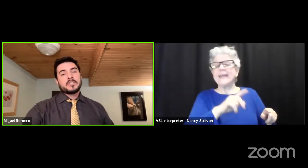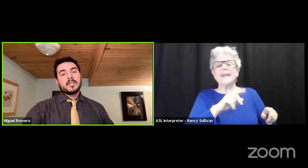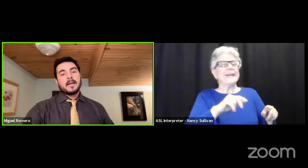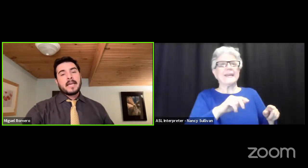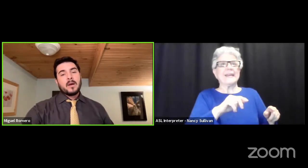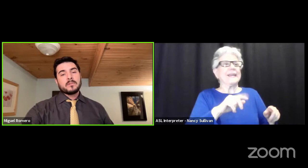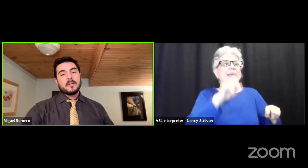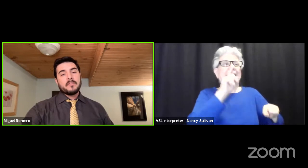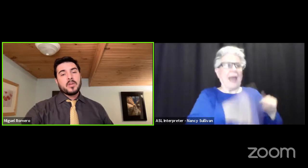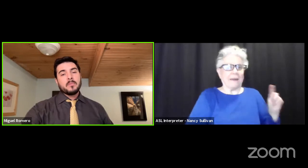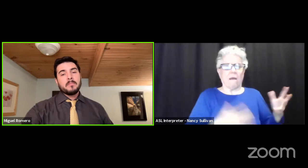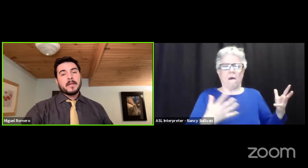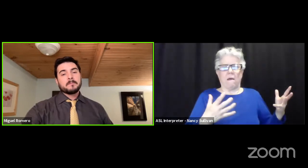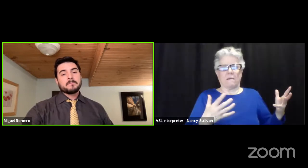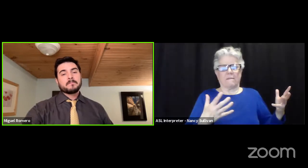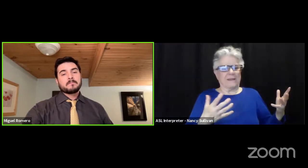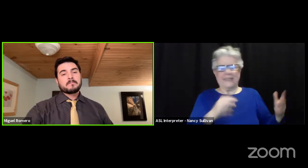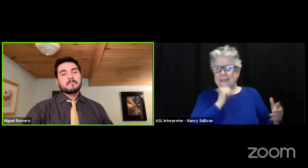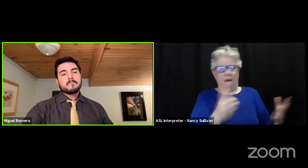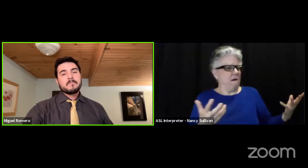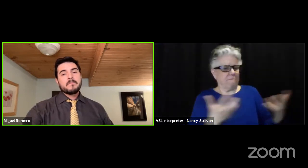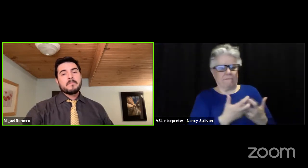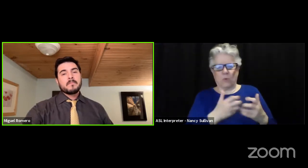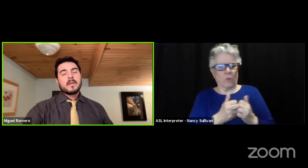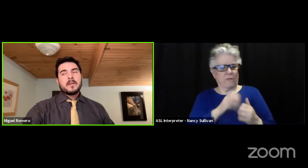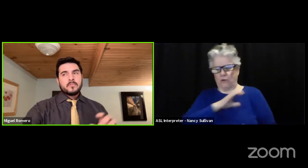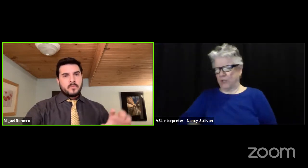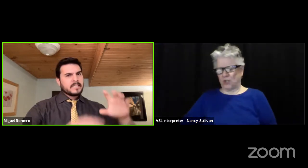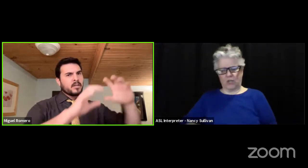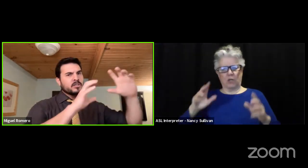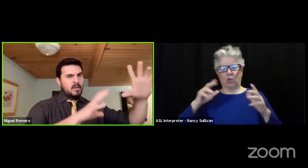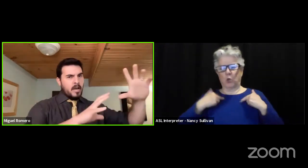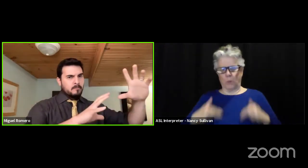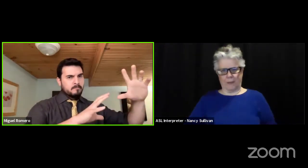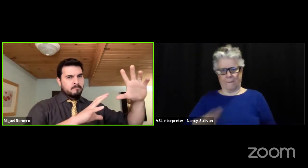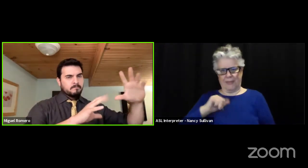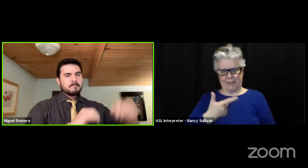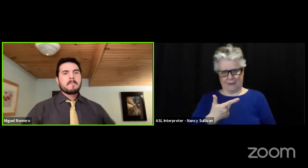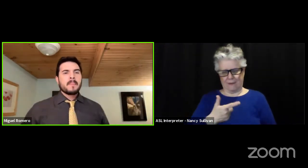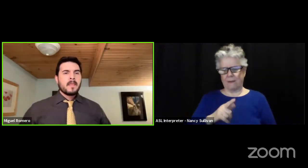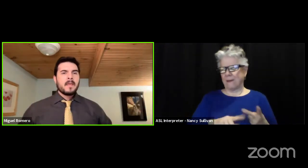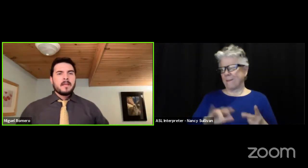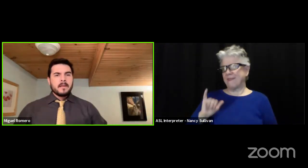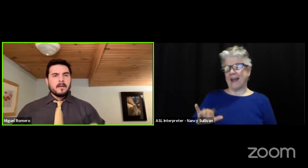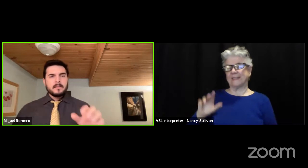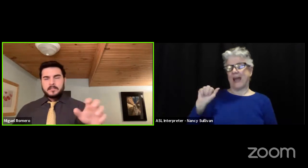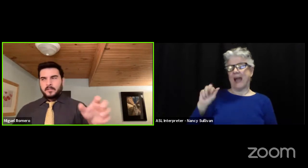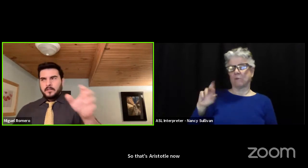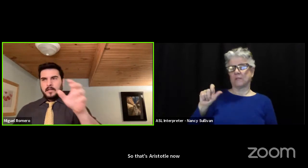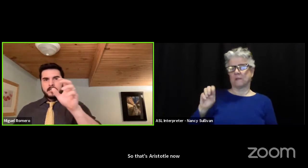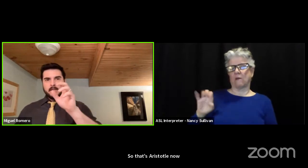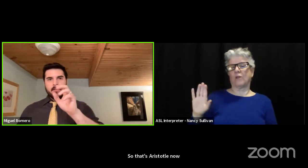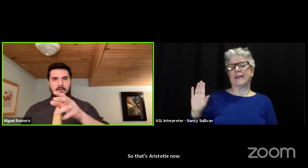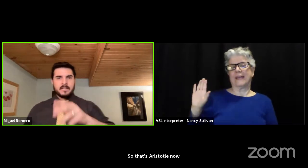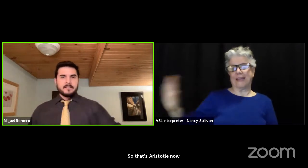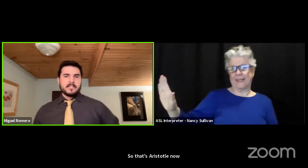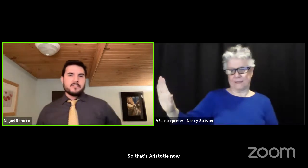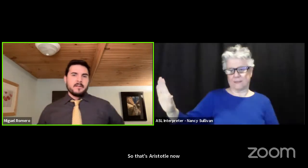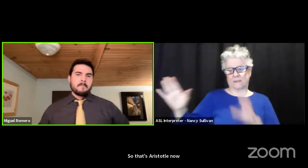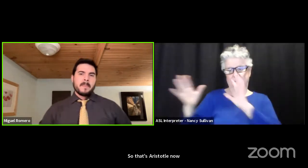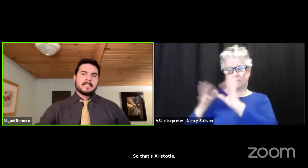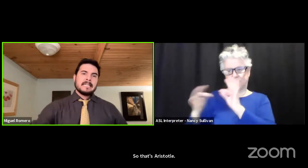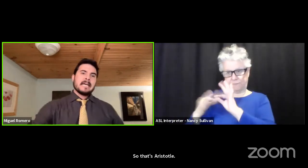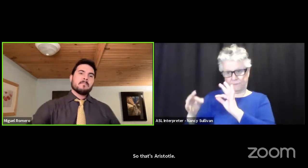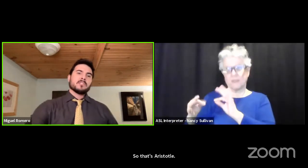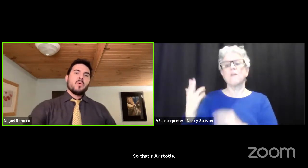with the Christian account of the human being. So that's Aristotle. Now let's turn to the 13th